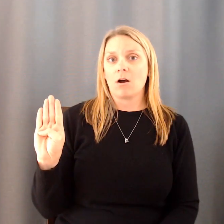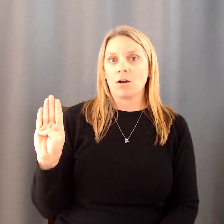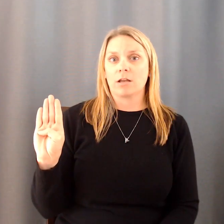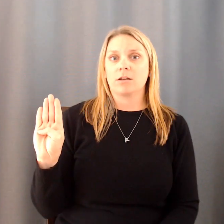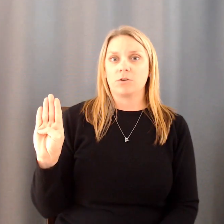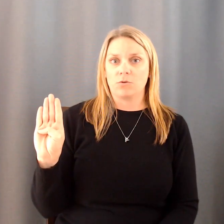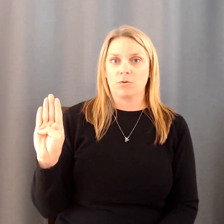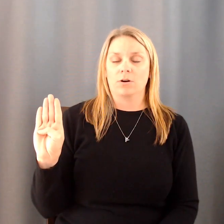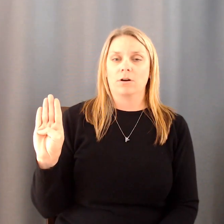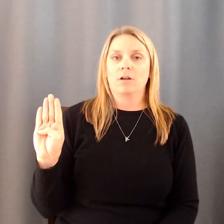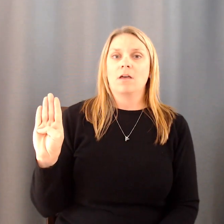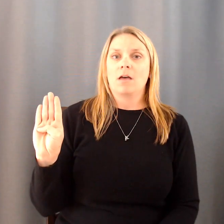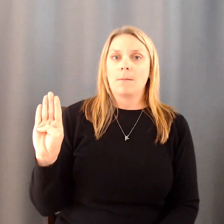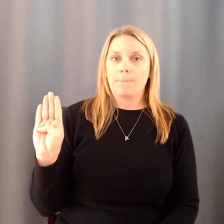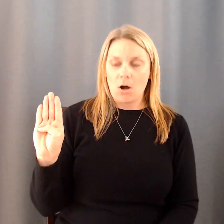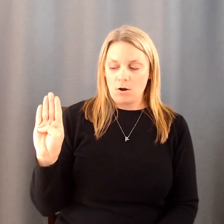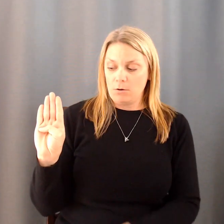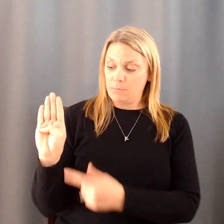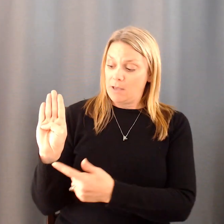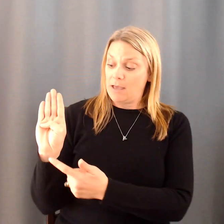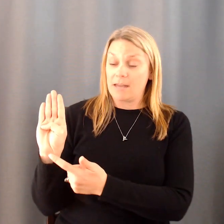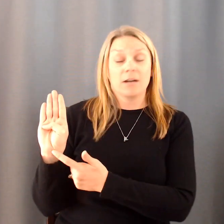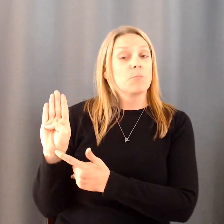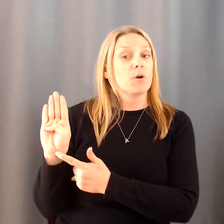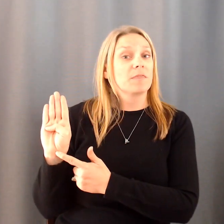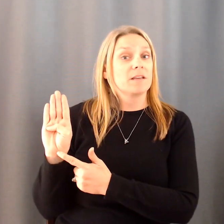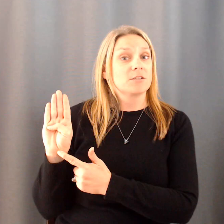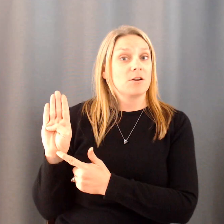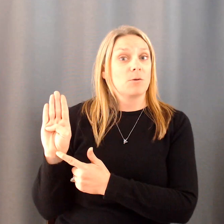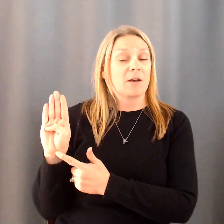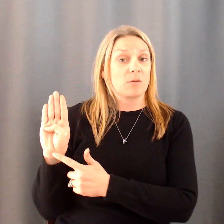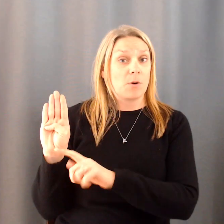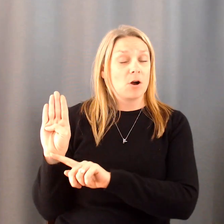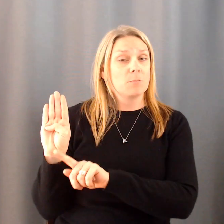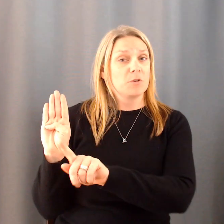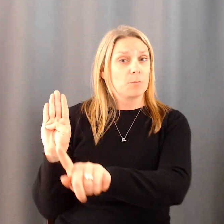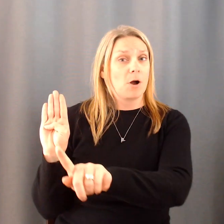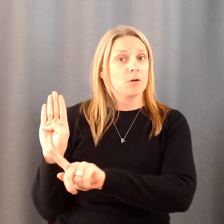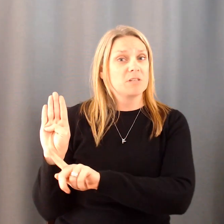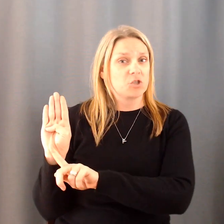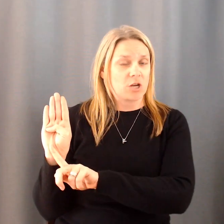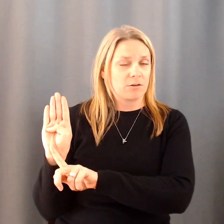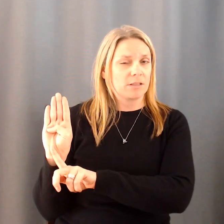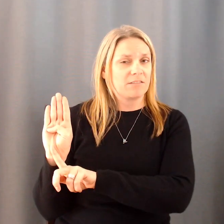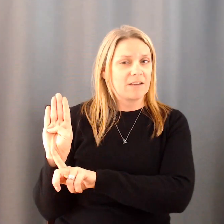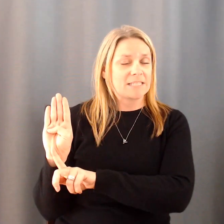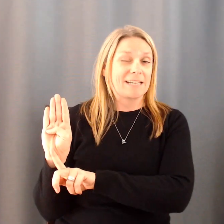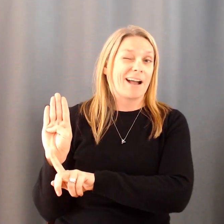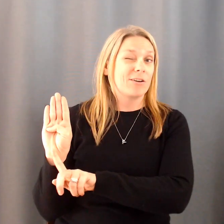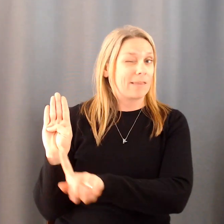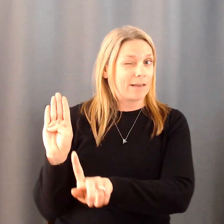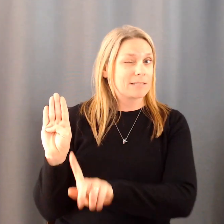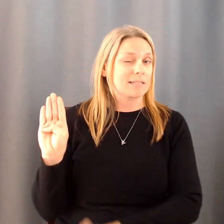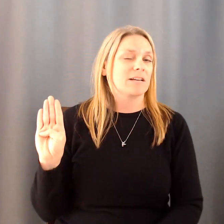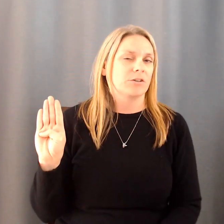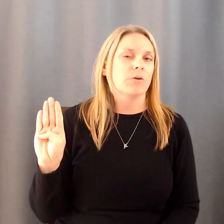on your palm. And an important thing to note about the palm, your palm is generally facing out unless I tell you